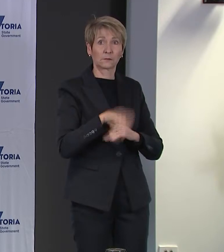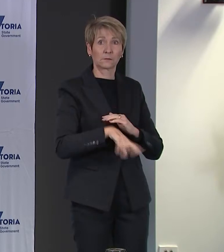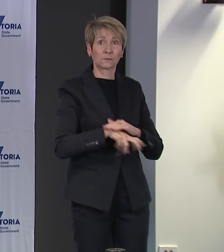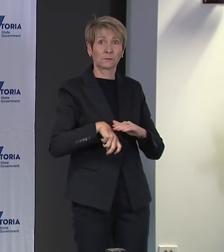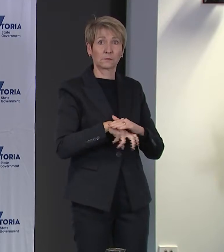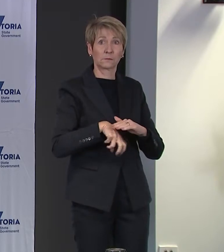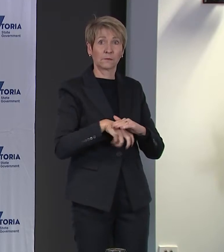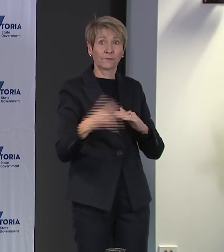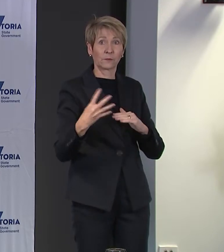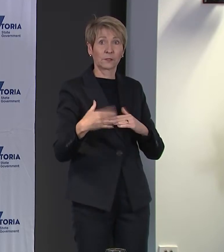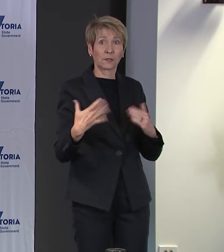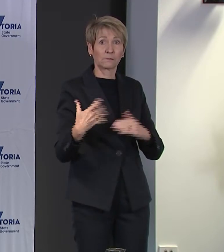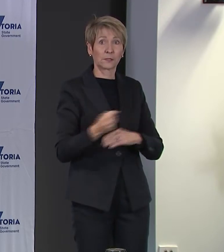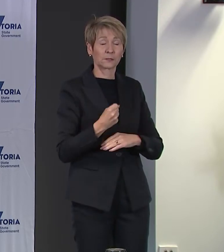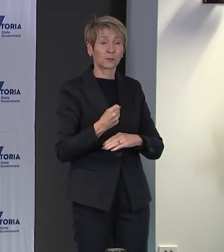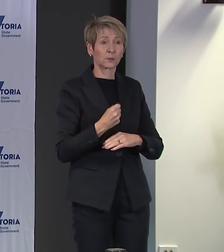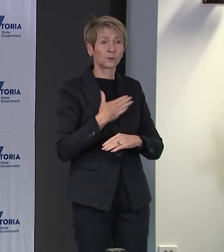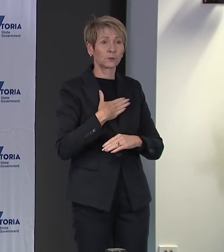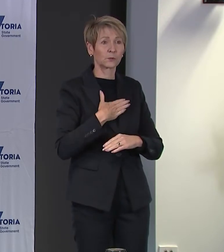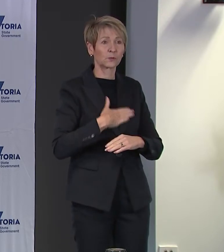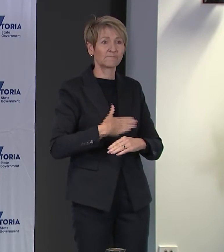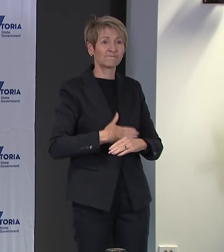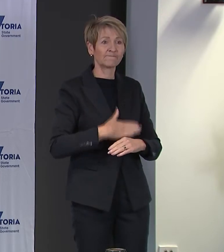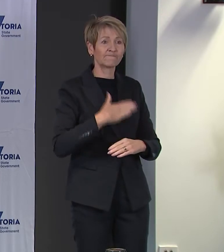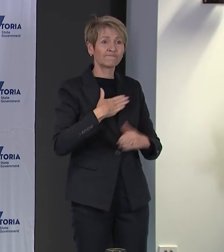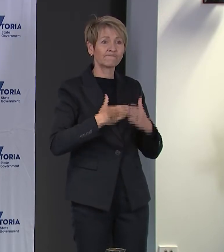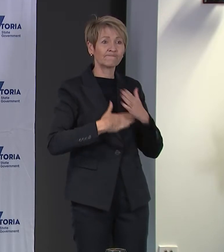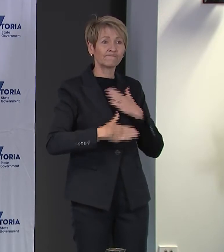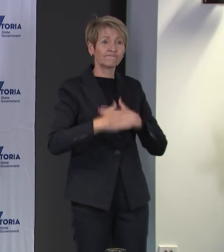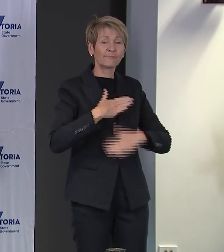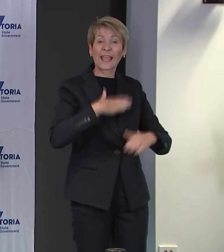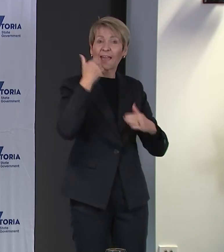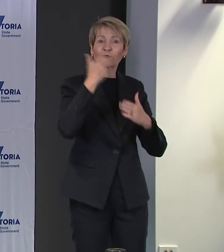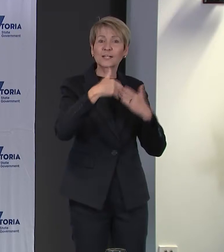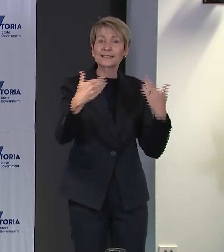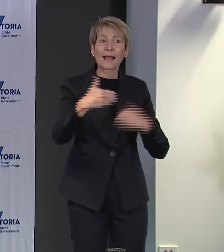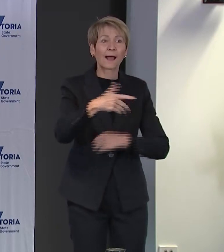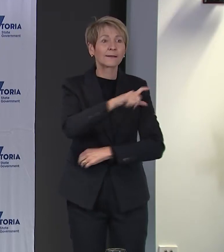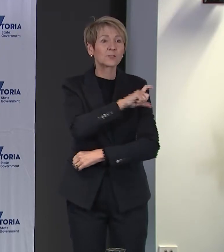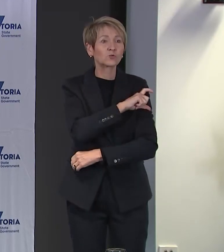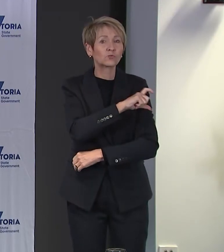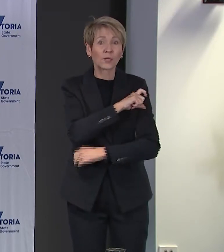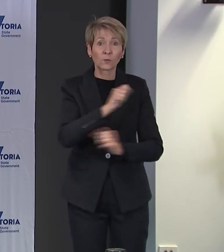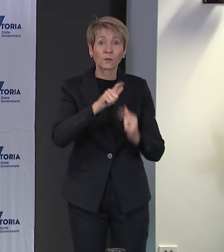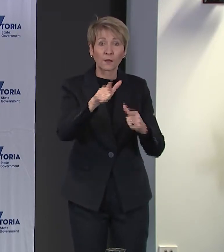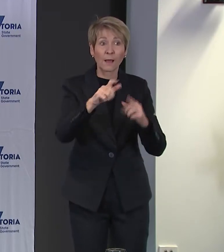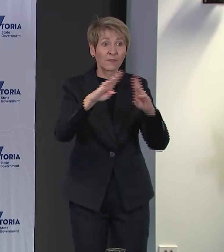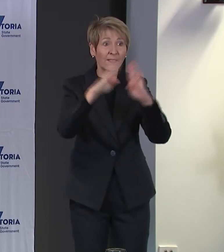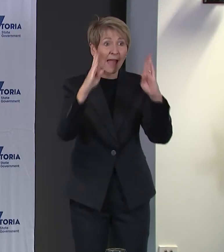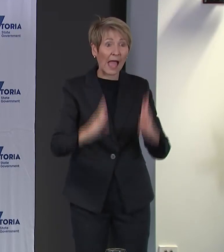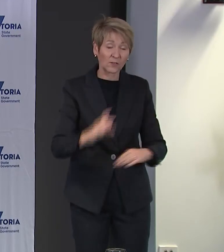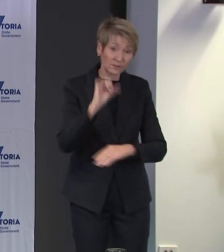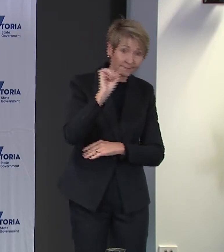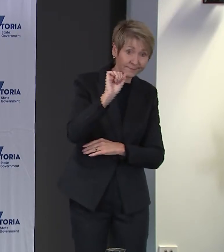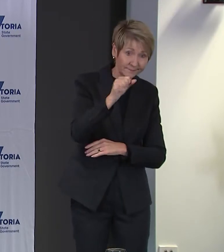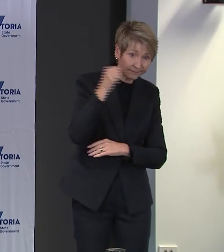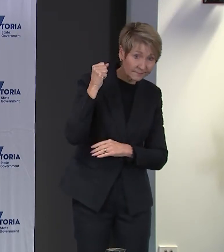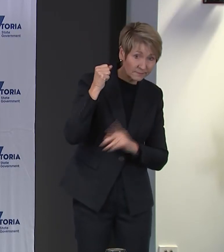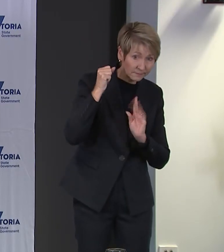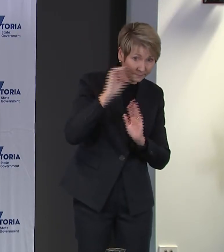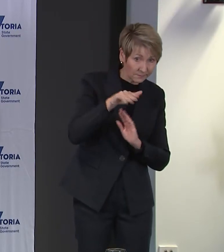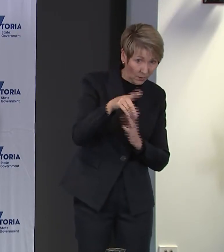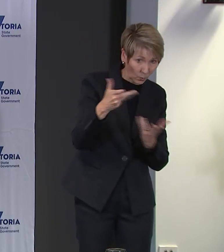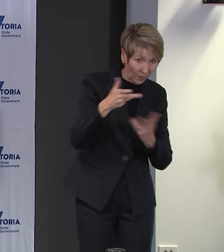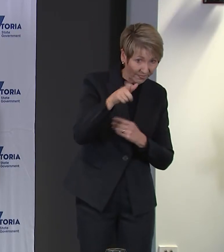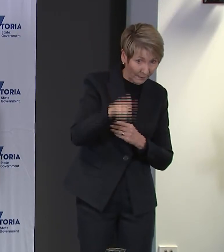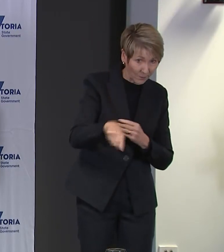important. We continue to conduct over 800 home visits every day to do welfare checks and to make sure we have people fully supported. And